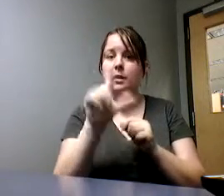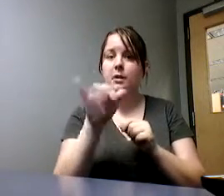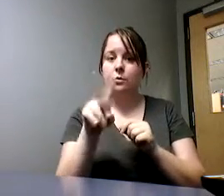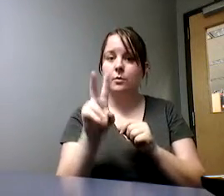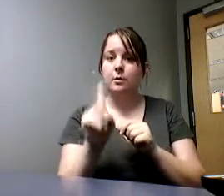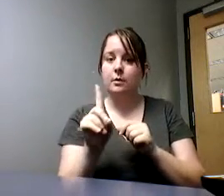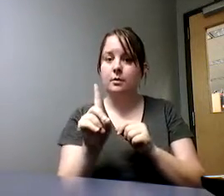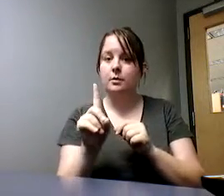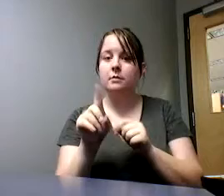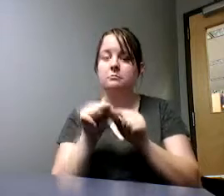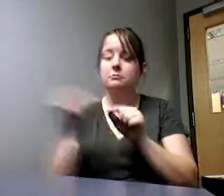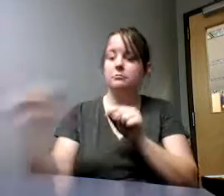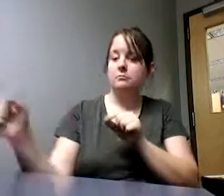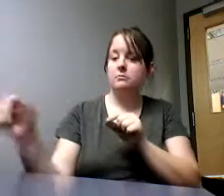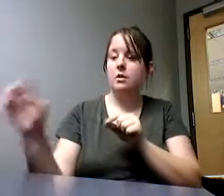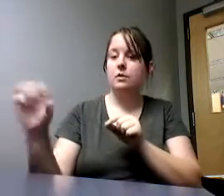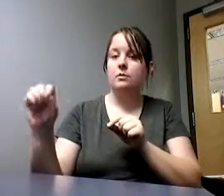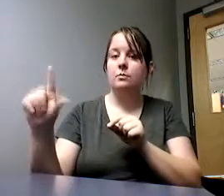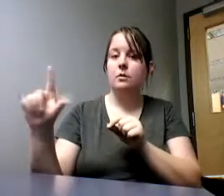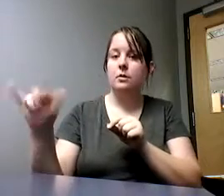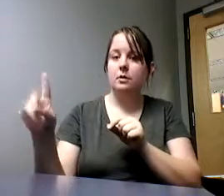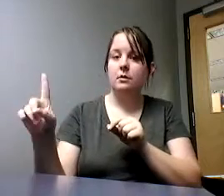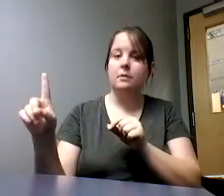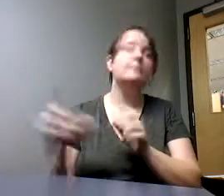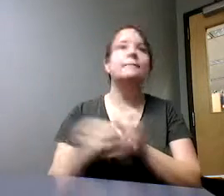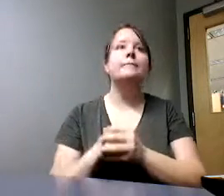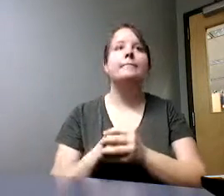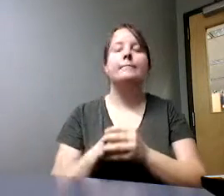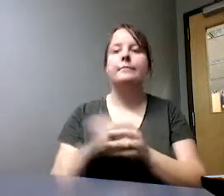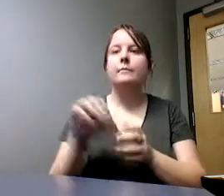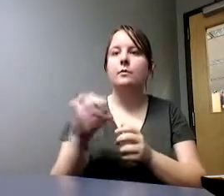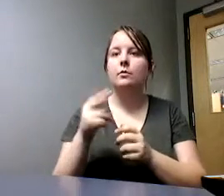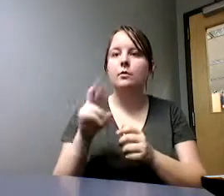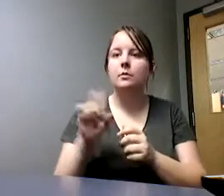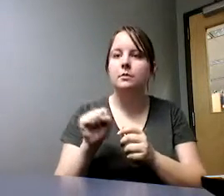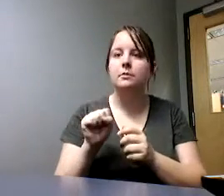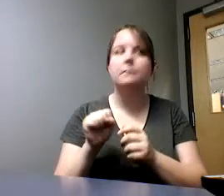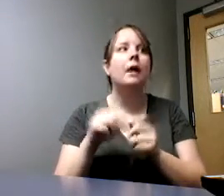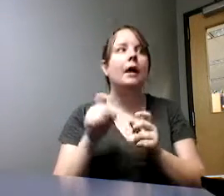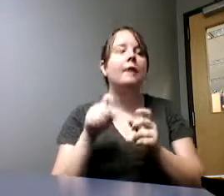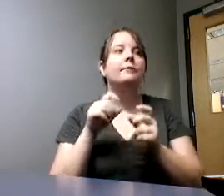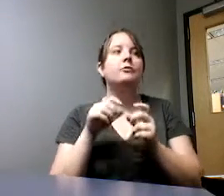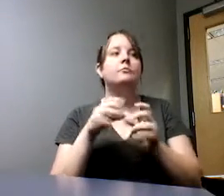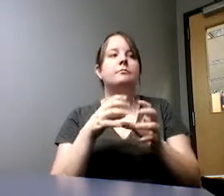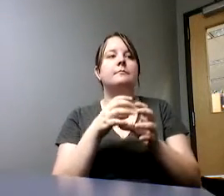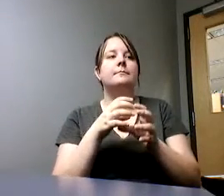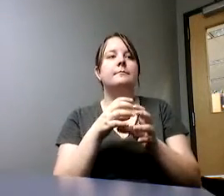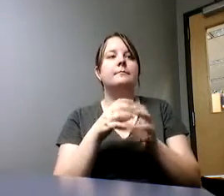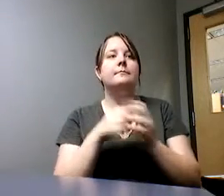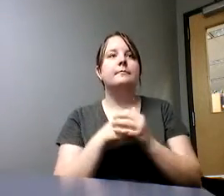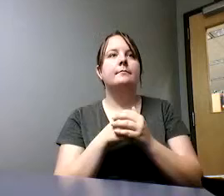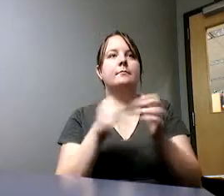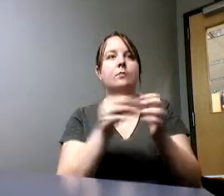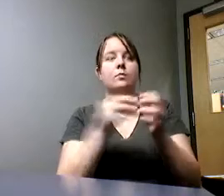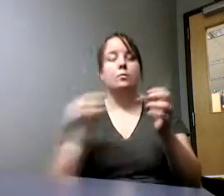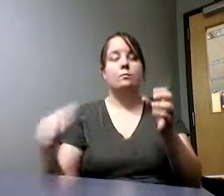Curtis? You have to take the heat out of it to make it go from a gas form to a liquid form. Okay, what's another way